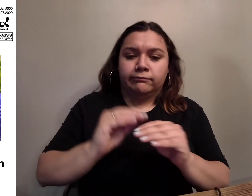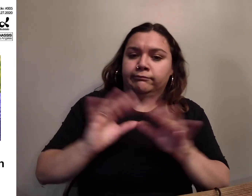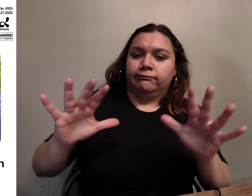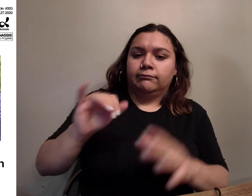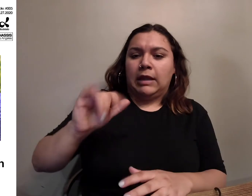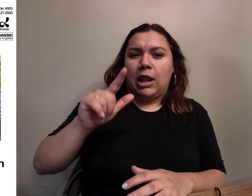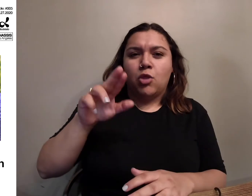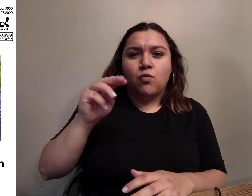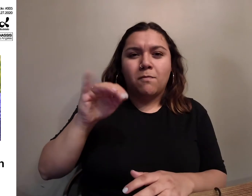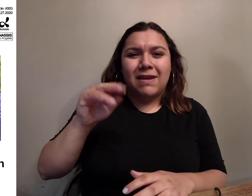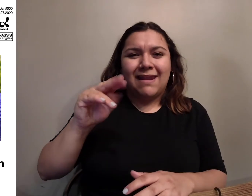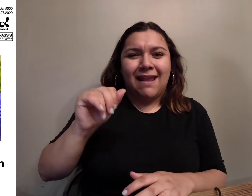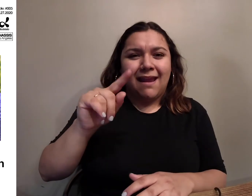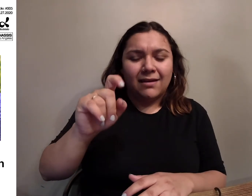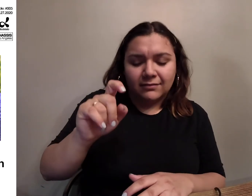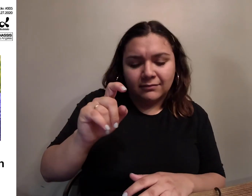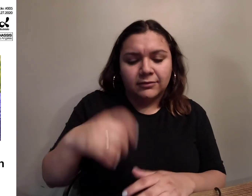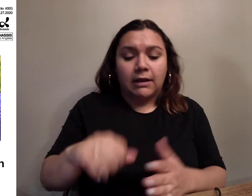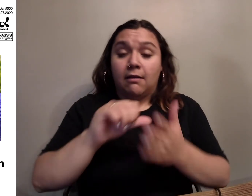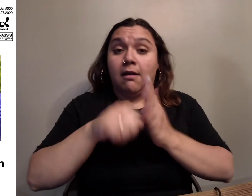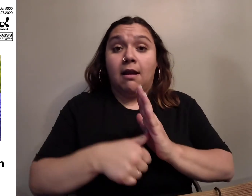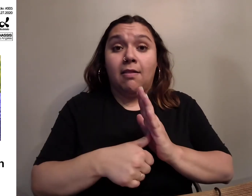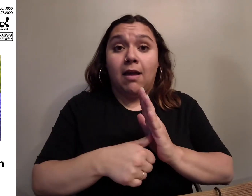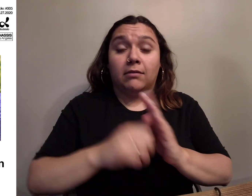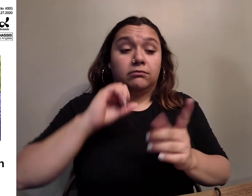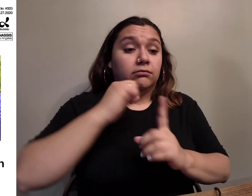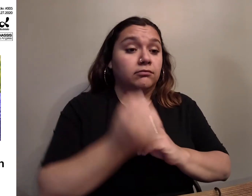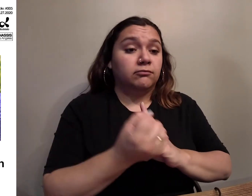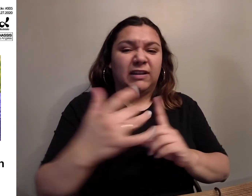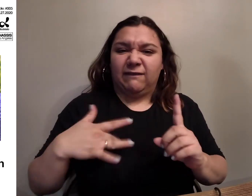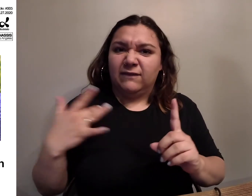highlight, instances and emotion in